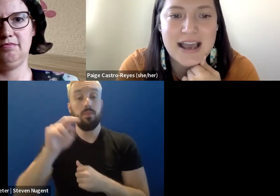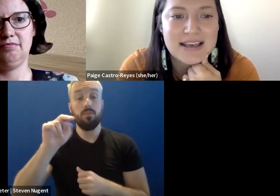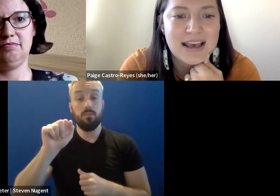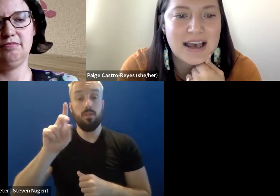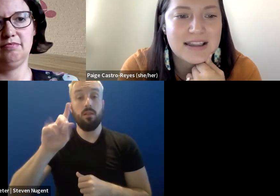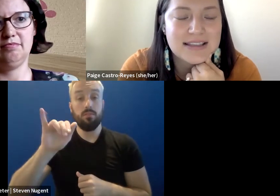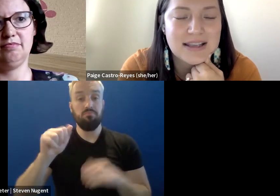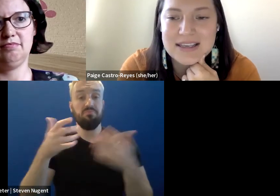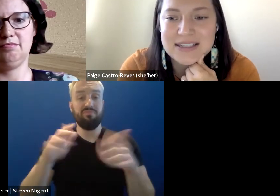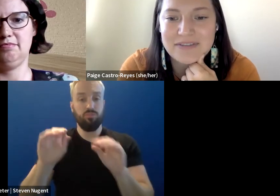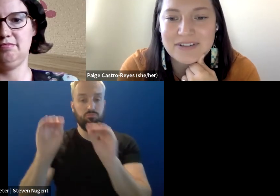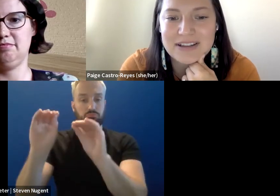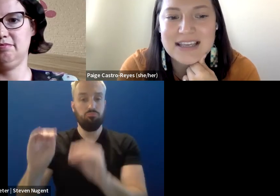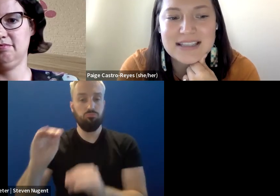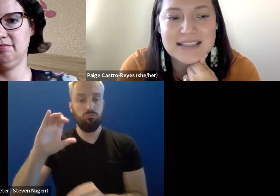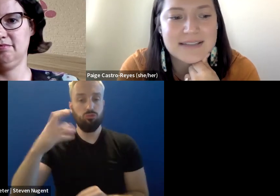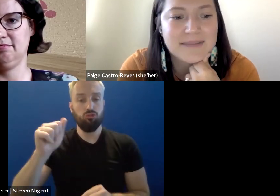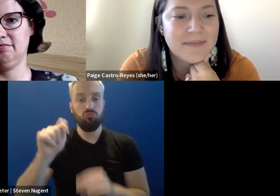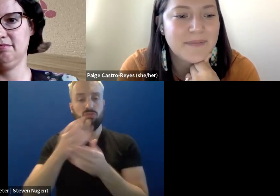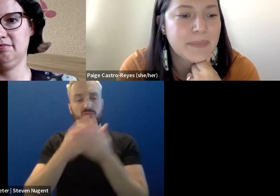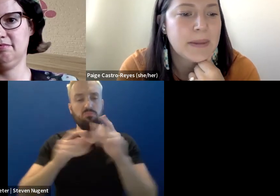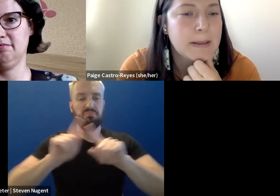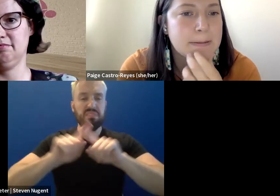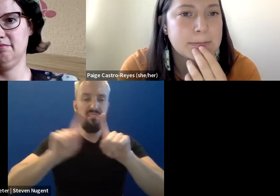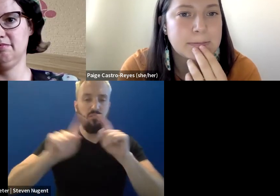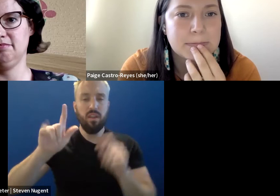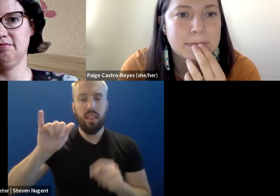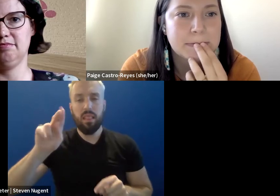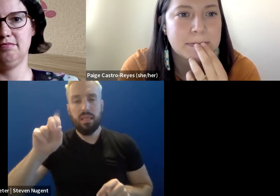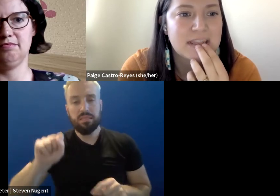the chat some of these different links.